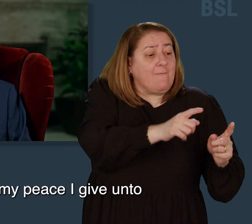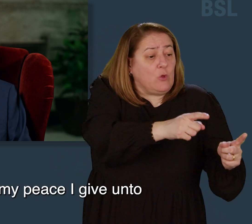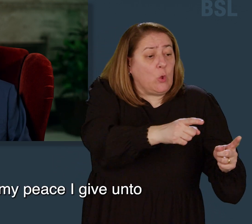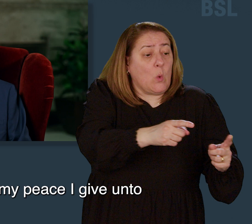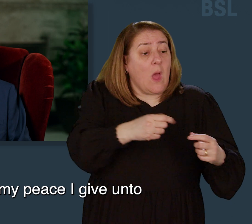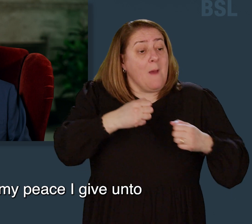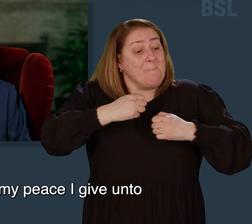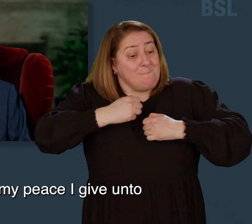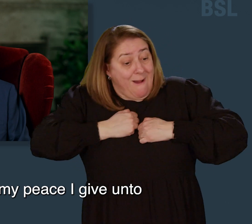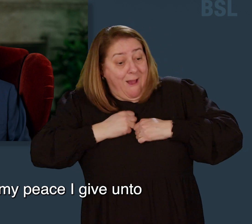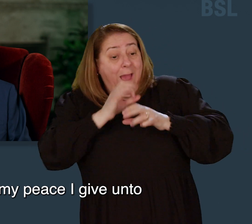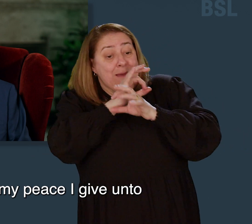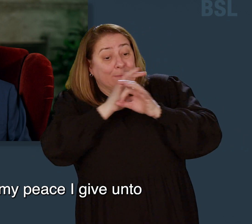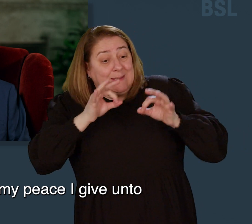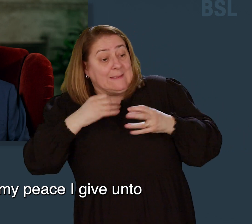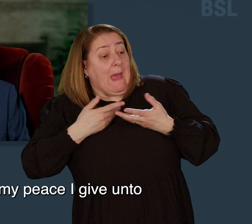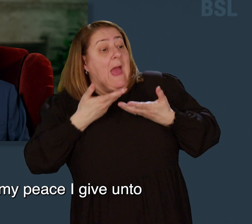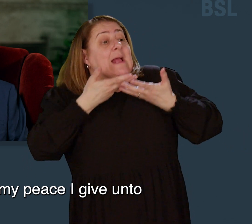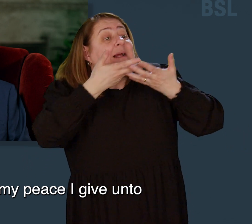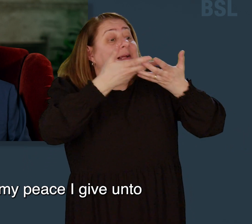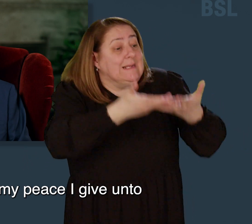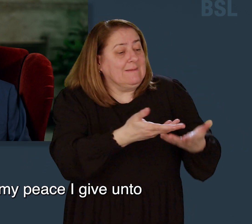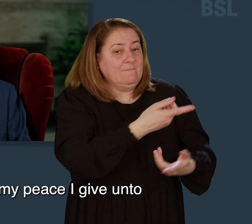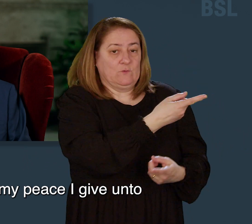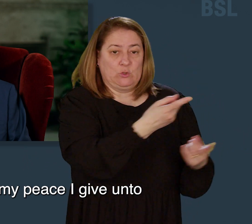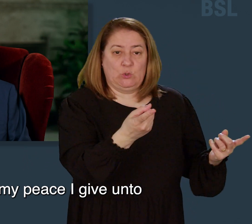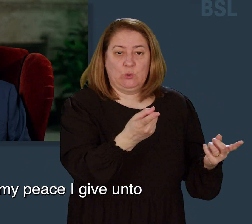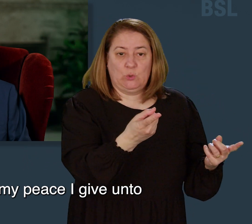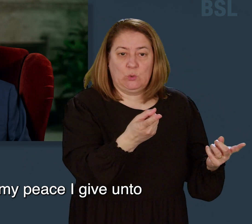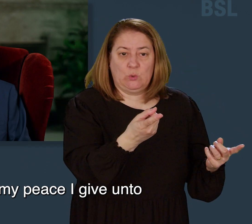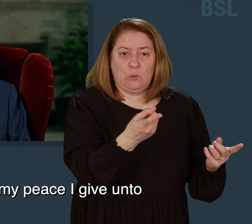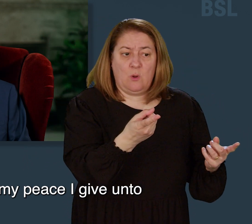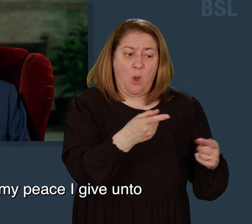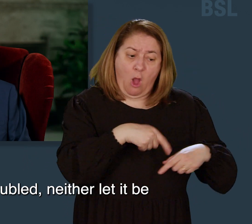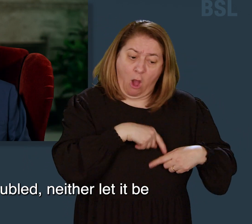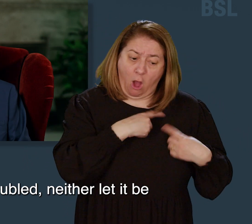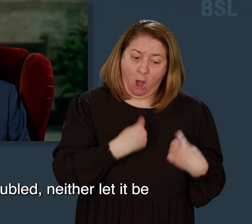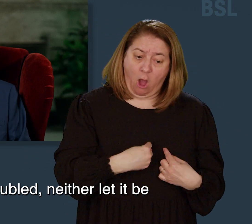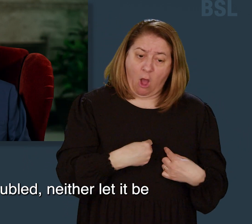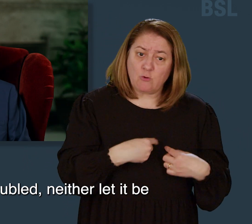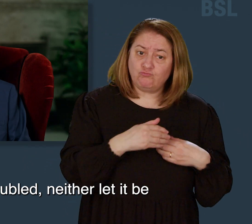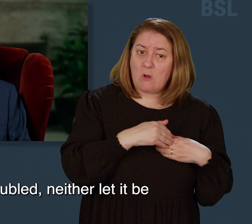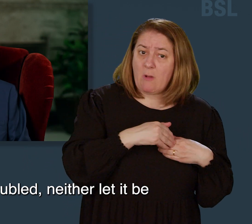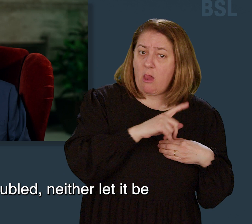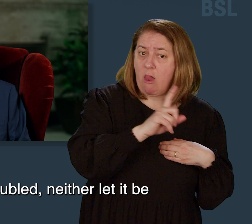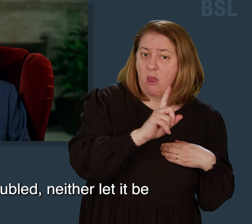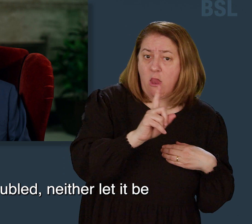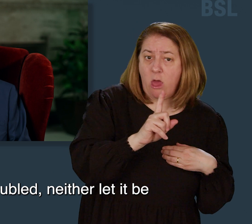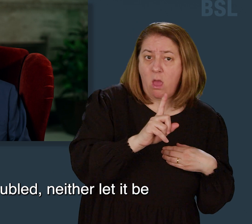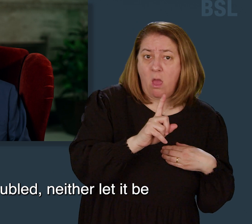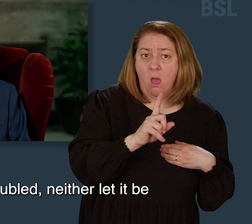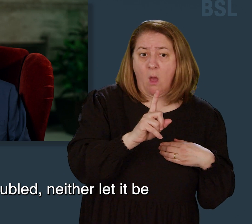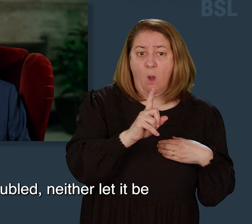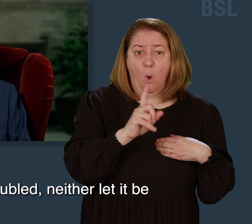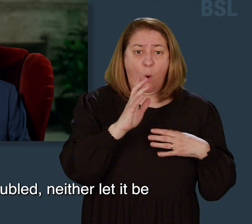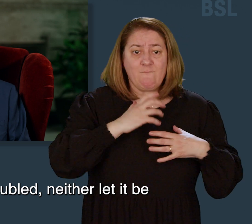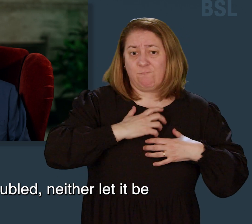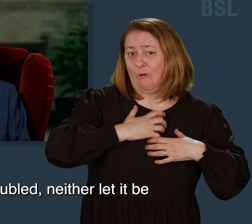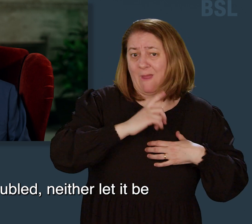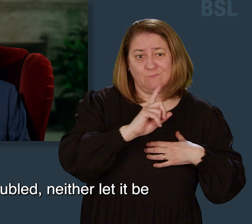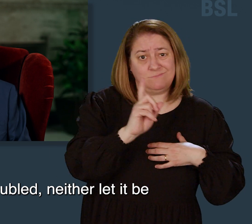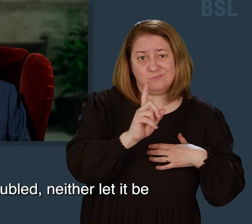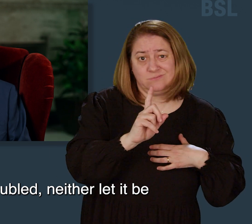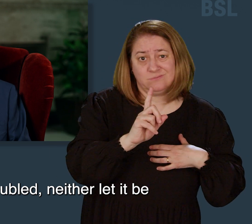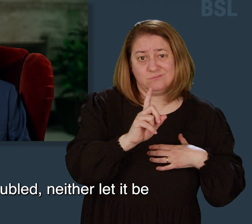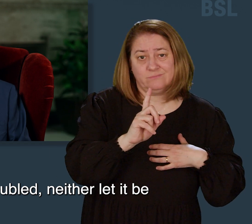peace I leave with you, my peace I give unto you. Let not your heart be troubled, neither